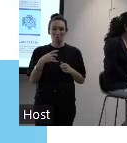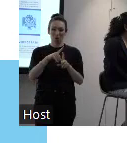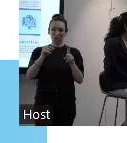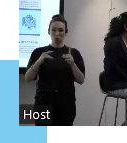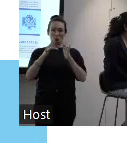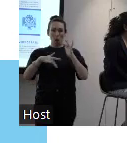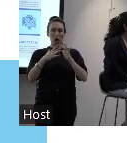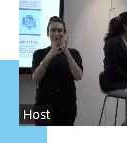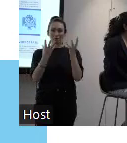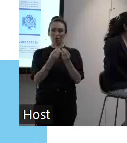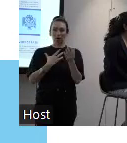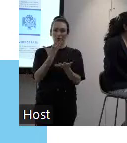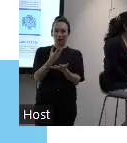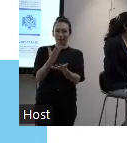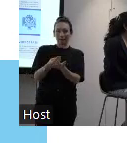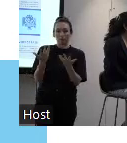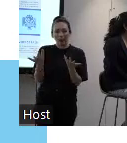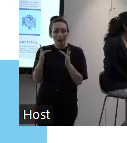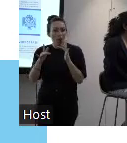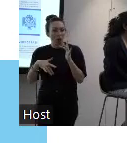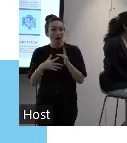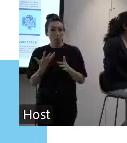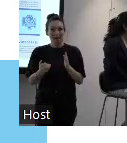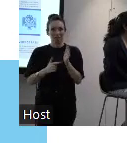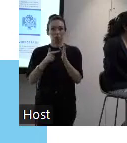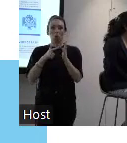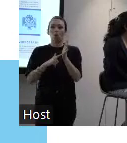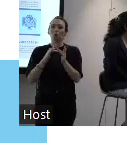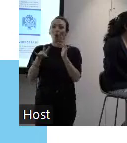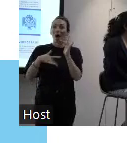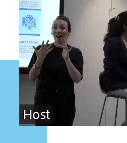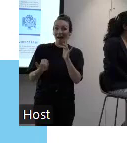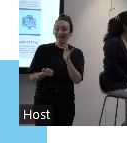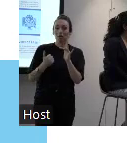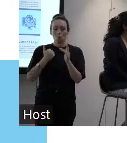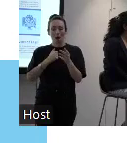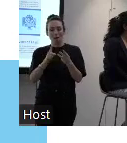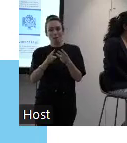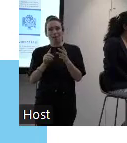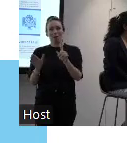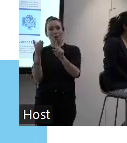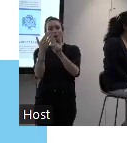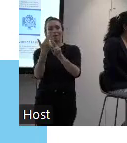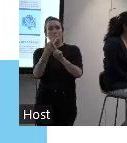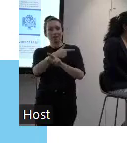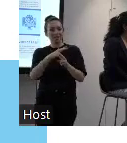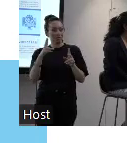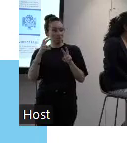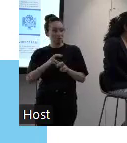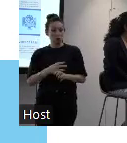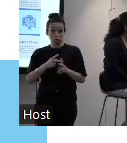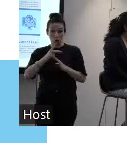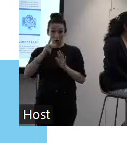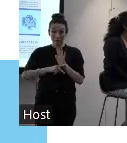wonderful example of the benefits of digital tools. And one of the goals of our research program is to use digital tools to uplift the capacity of